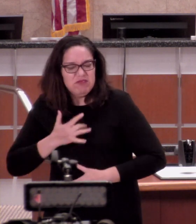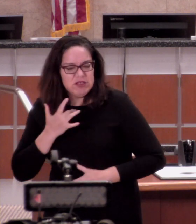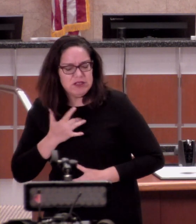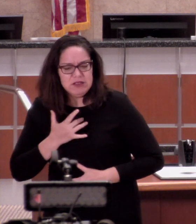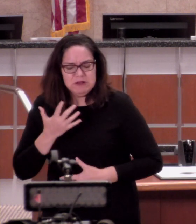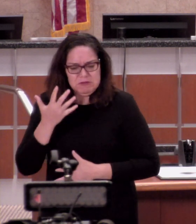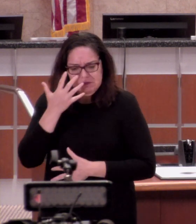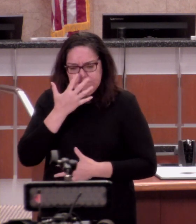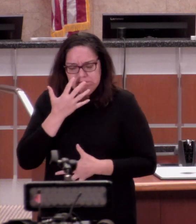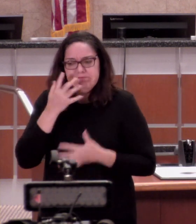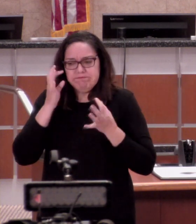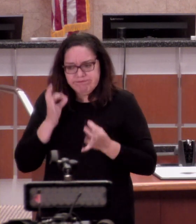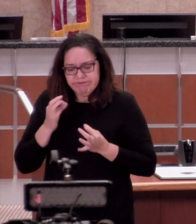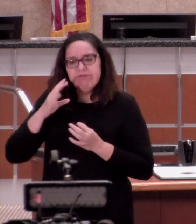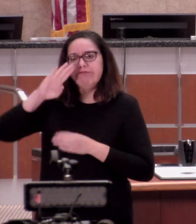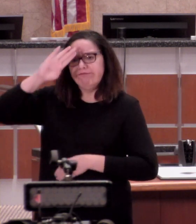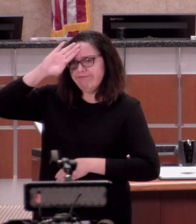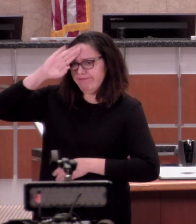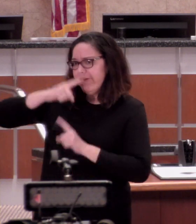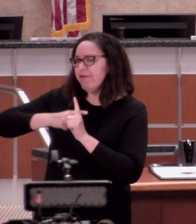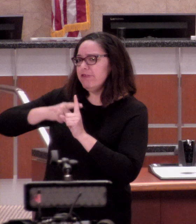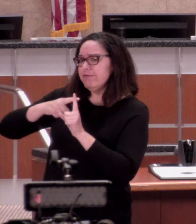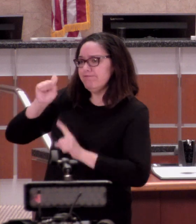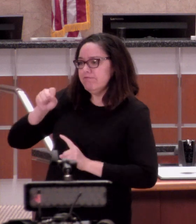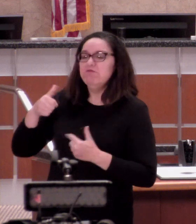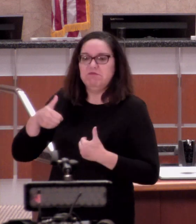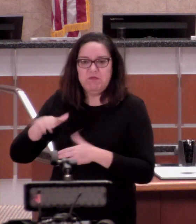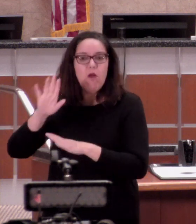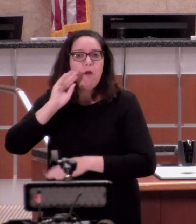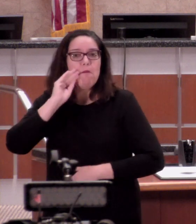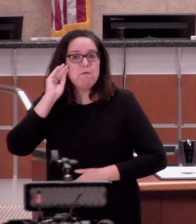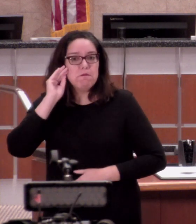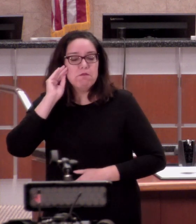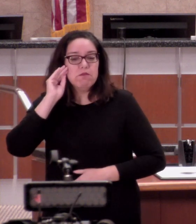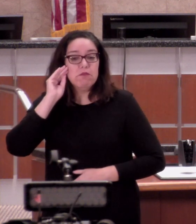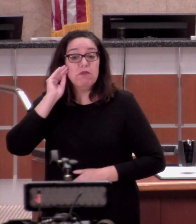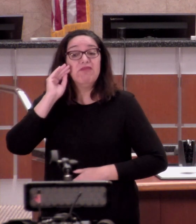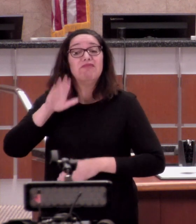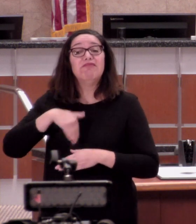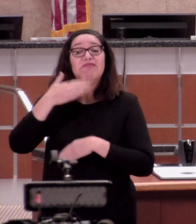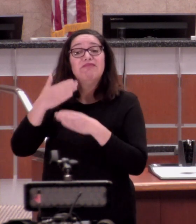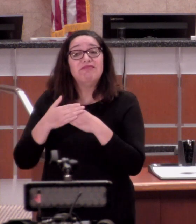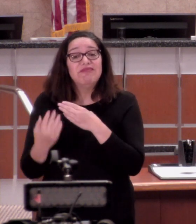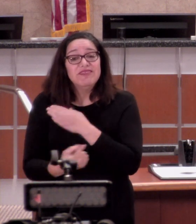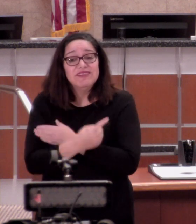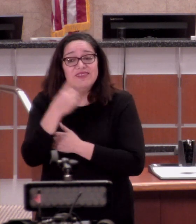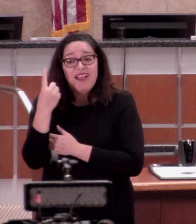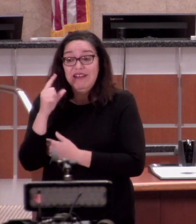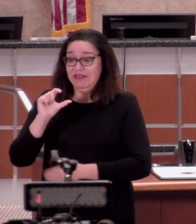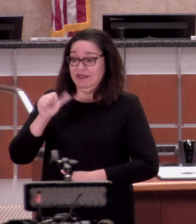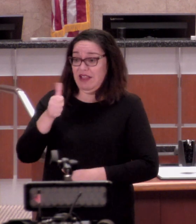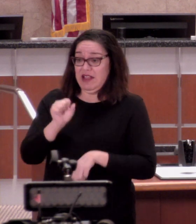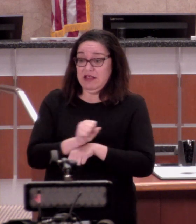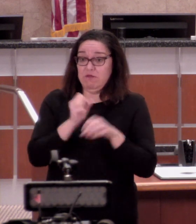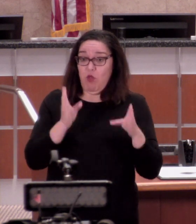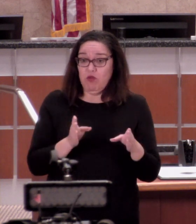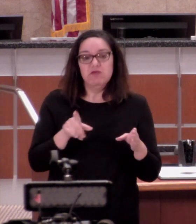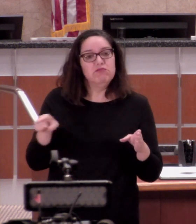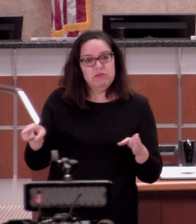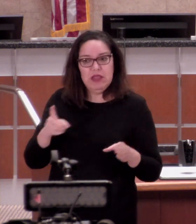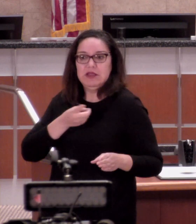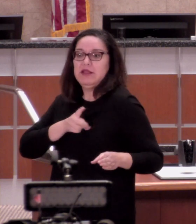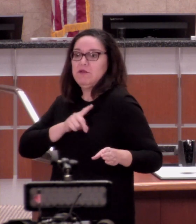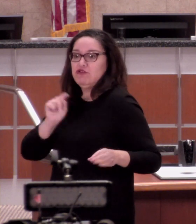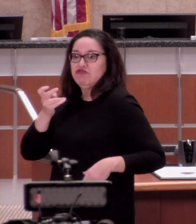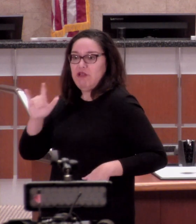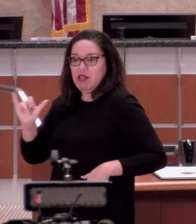He determined he had a fever and he went home. The following day, 10 employees, including Deputy Terrell, called